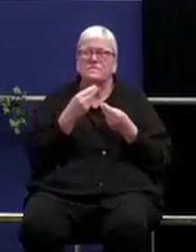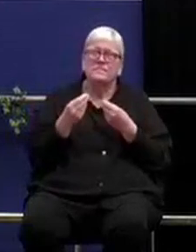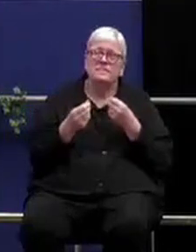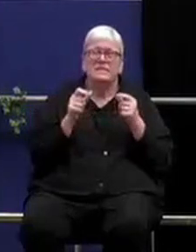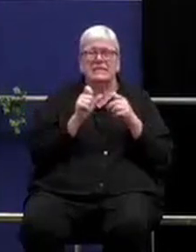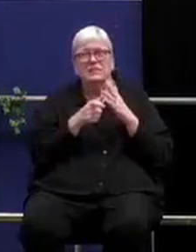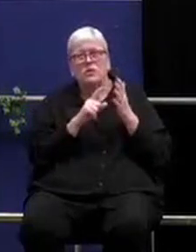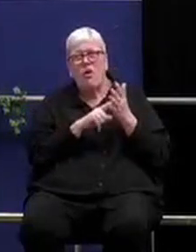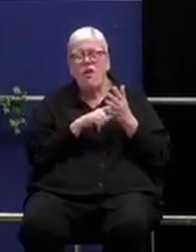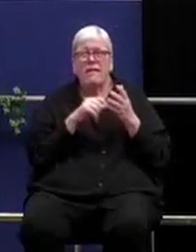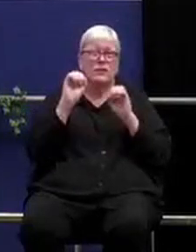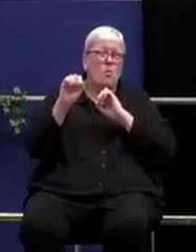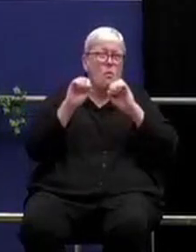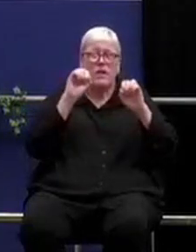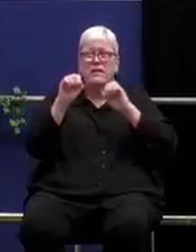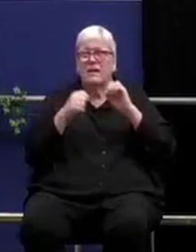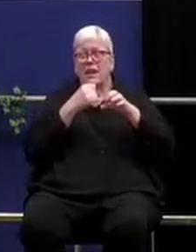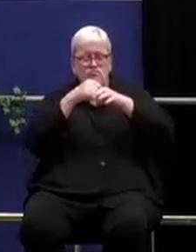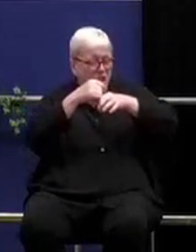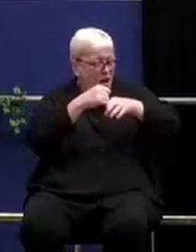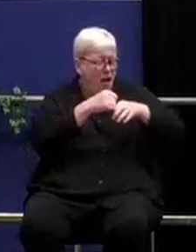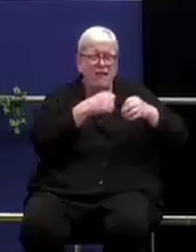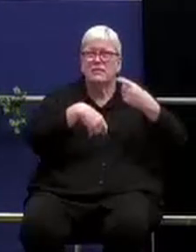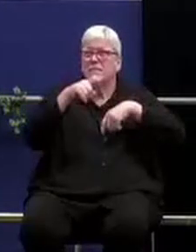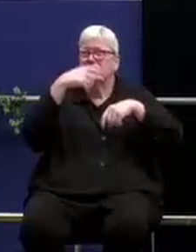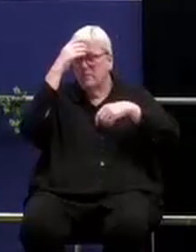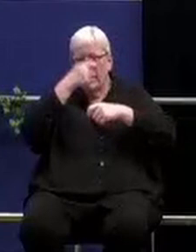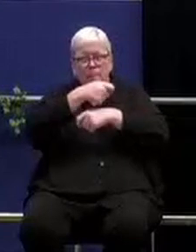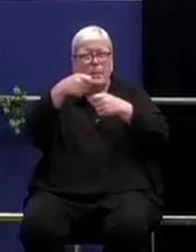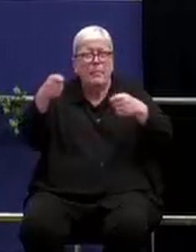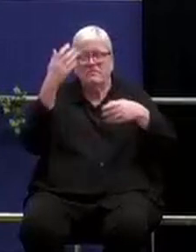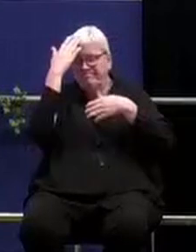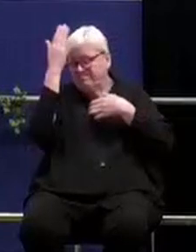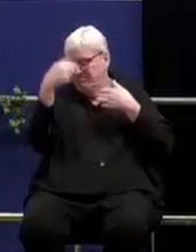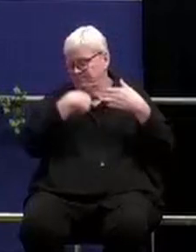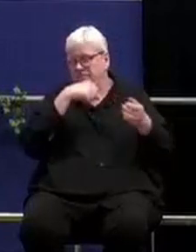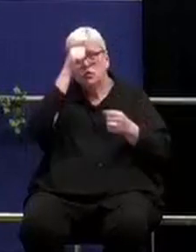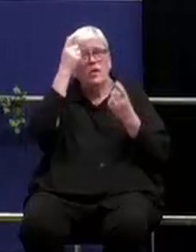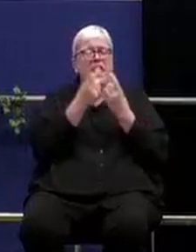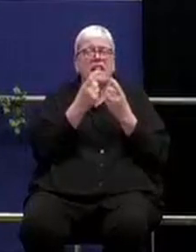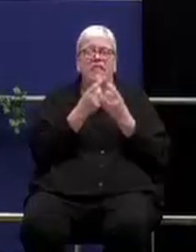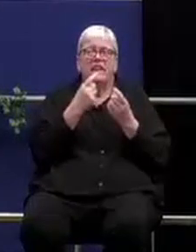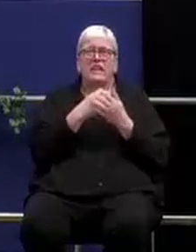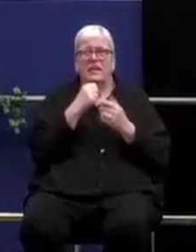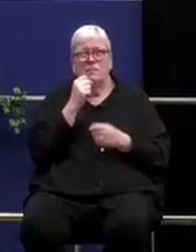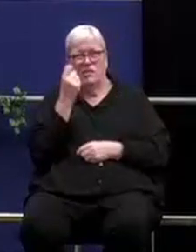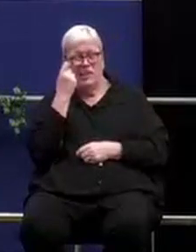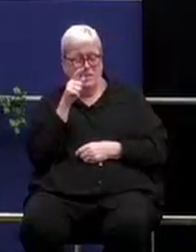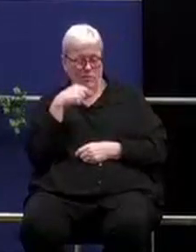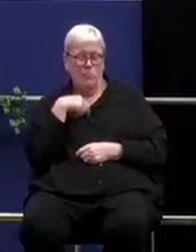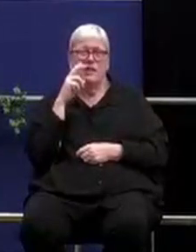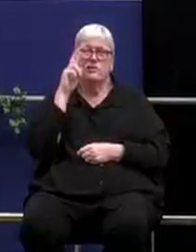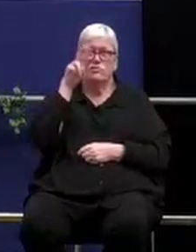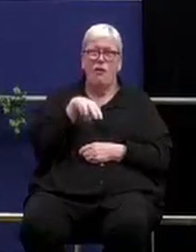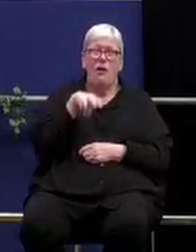always looked like its owner. Now the drugs told me everything I needed to know about a person. I was already guessing what she was on before I'd even opened up